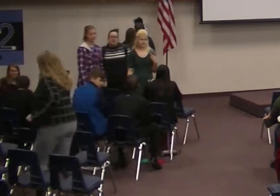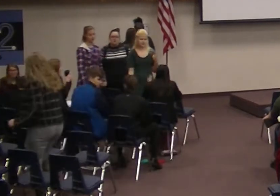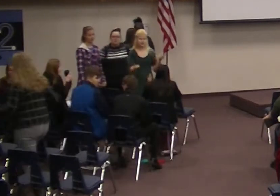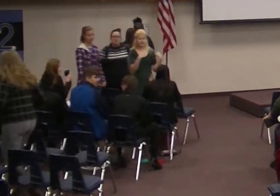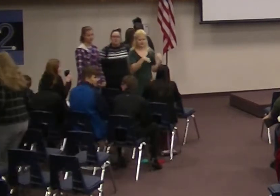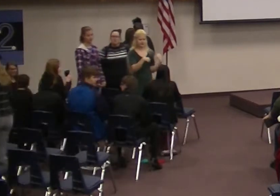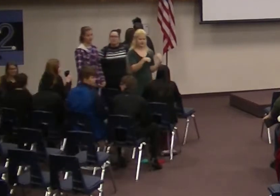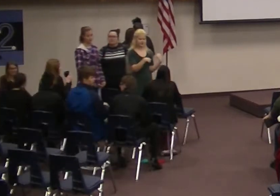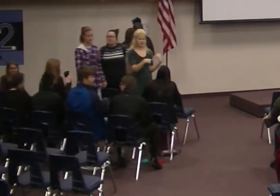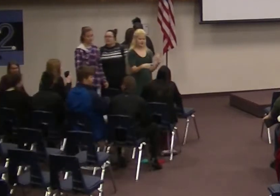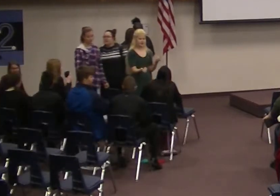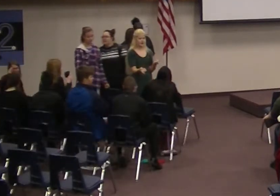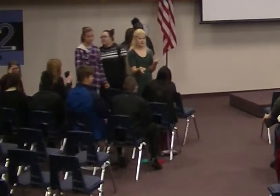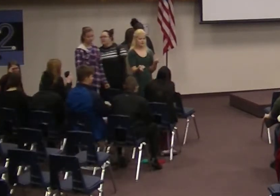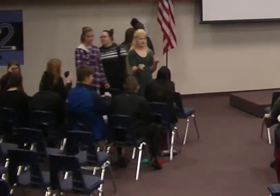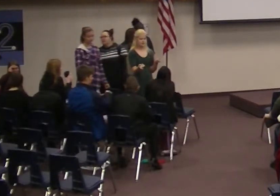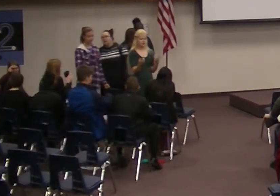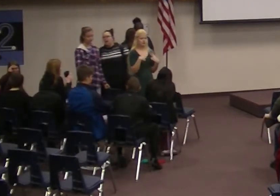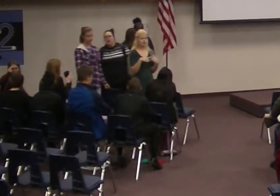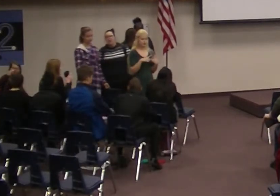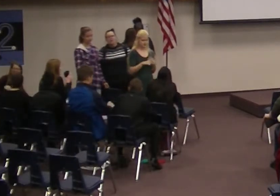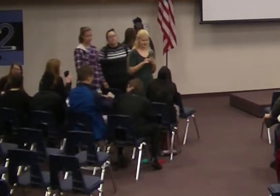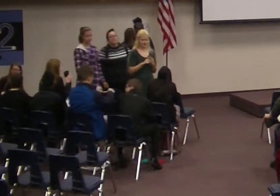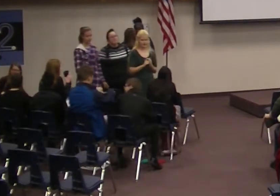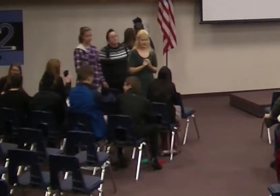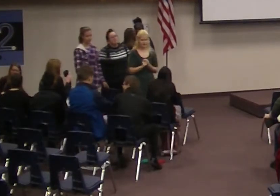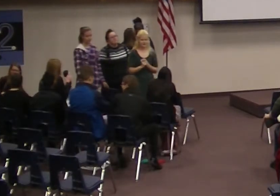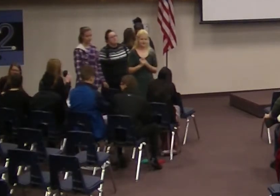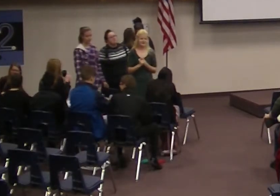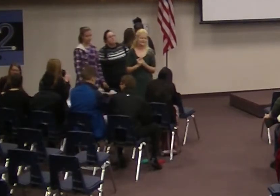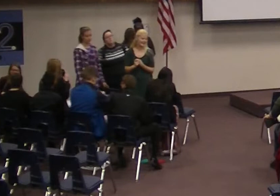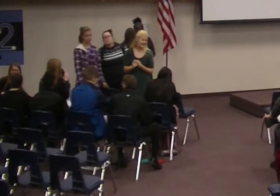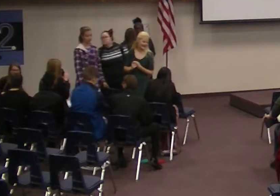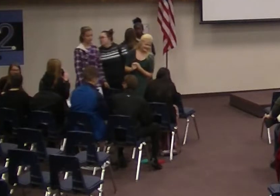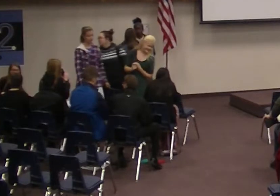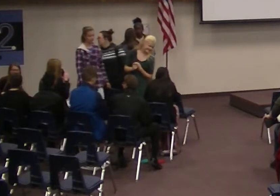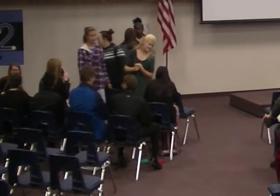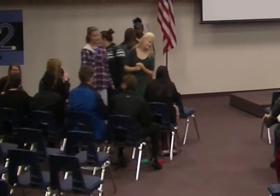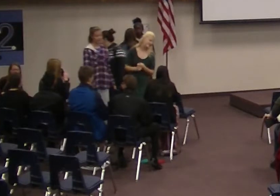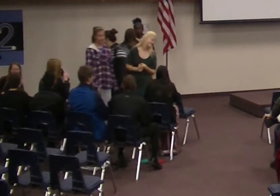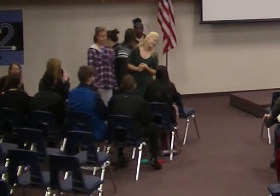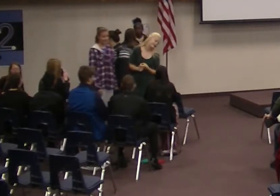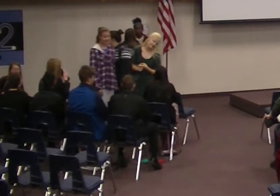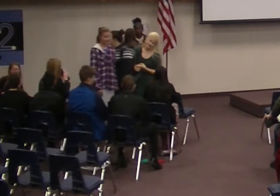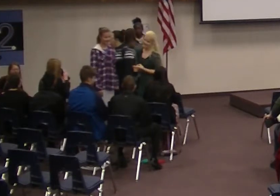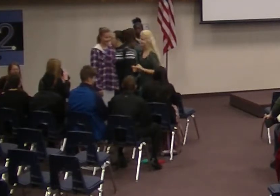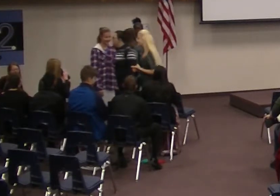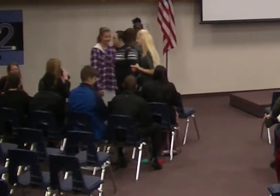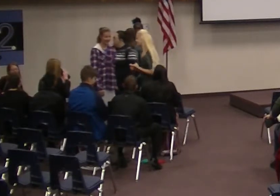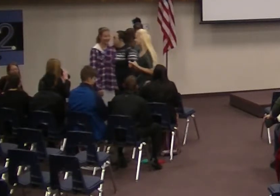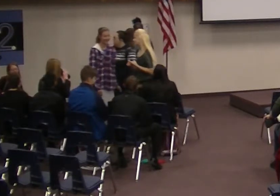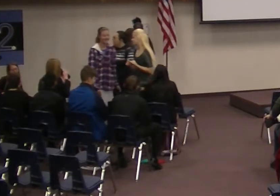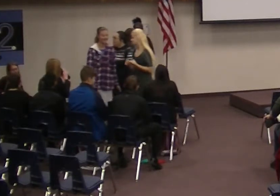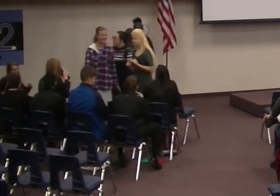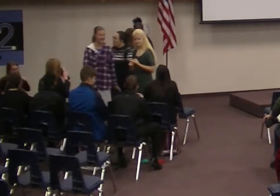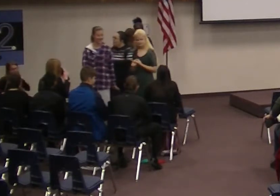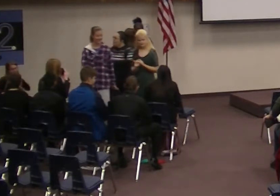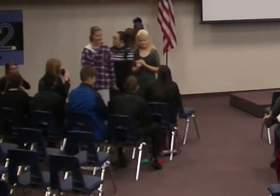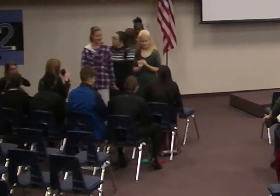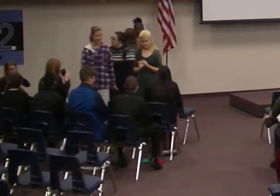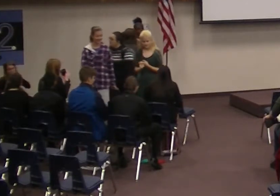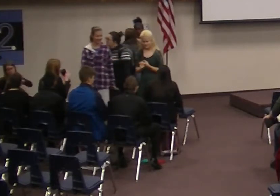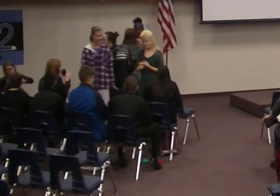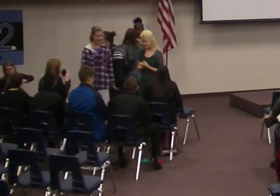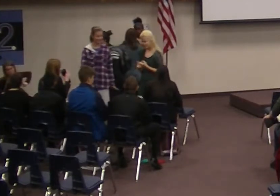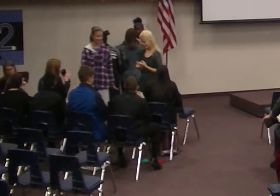Only song next week. It's so bad, so I just shut it down. Yeah. No, because Jeff